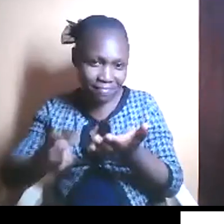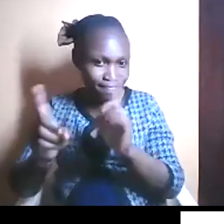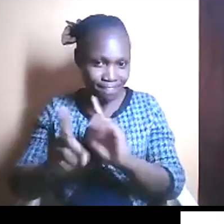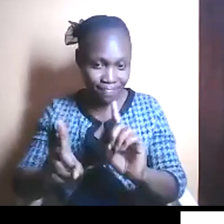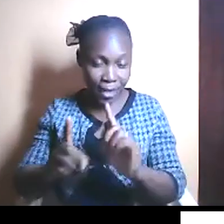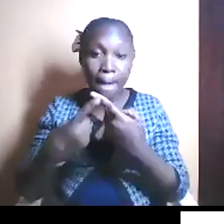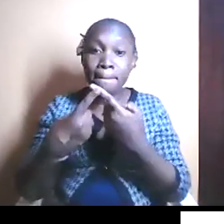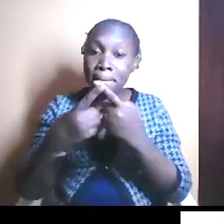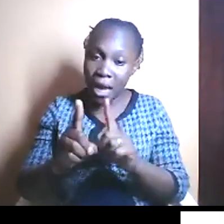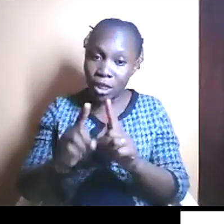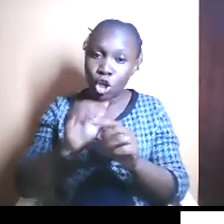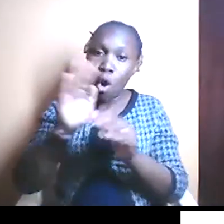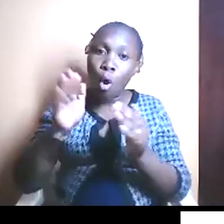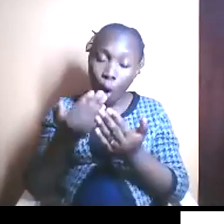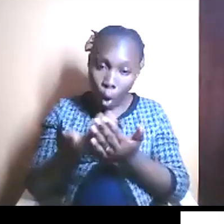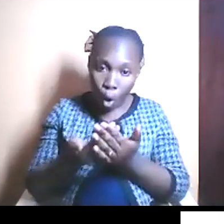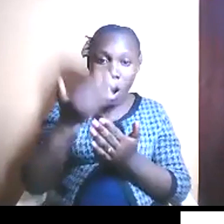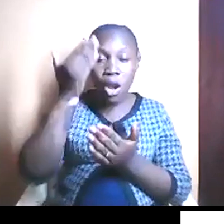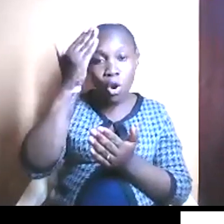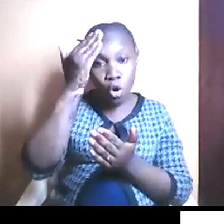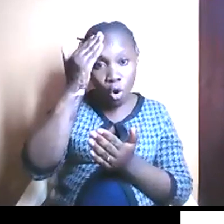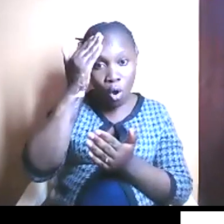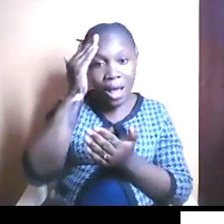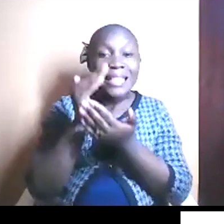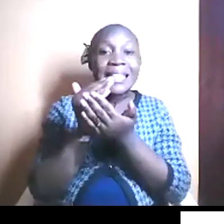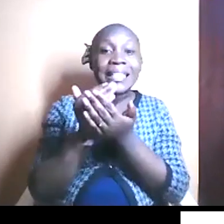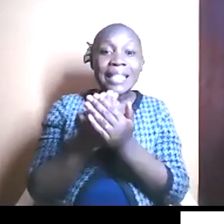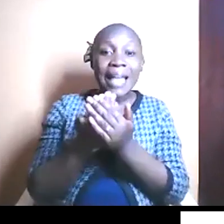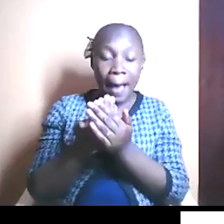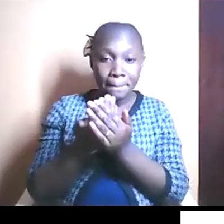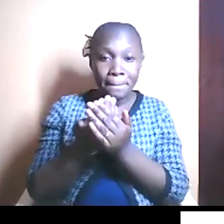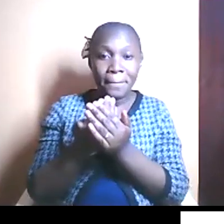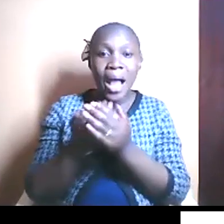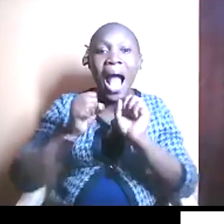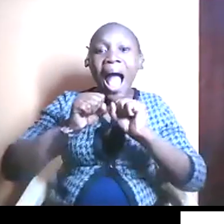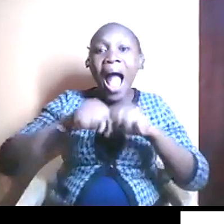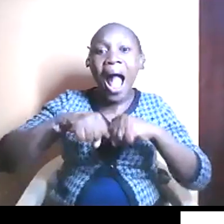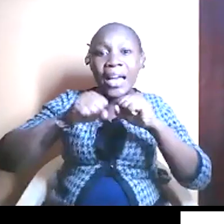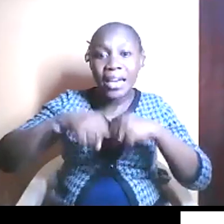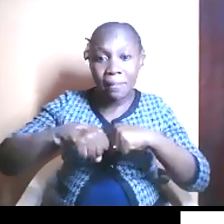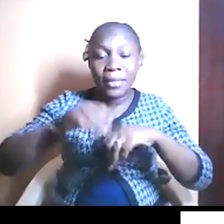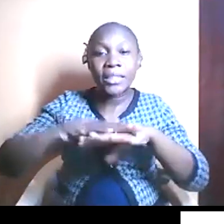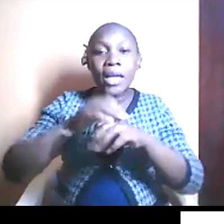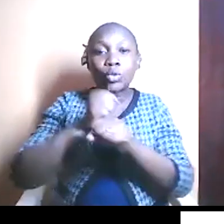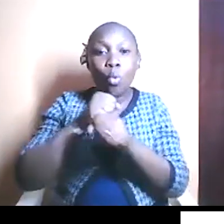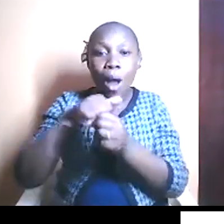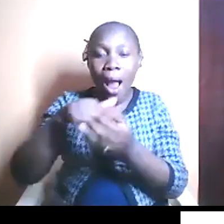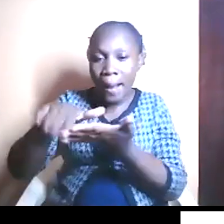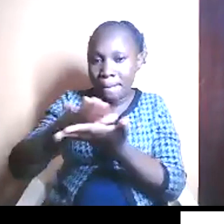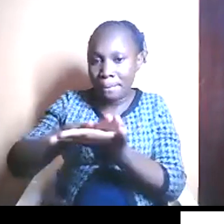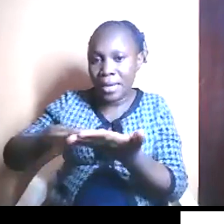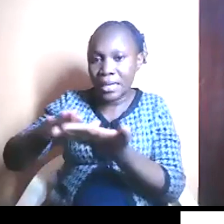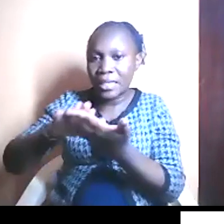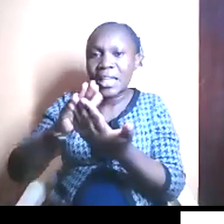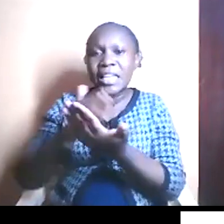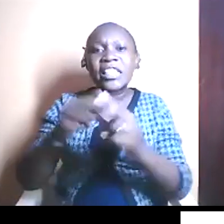that we all know there are some implicit agreements at your workplace, some values that should always